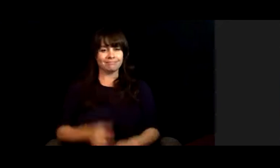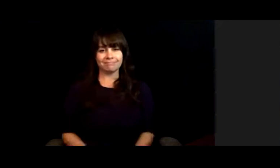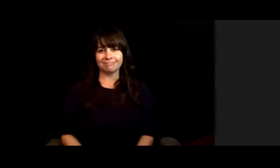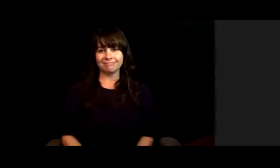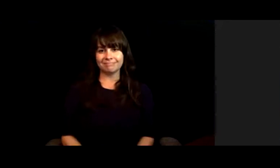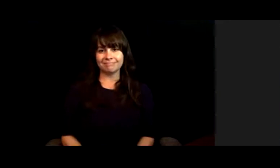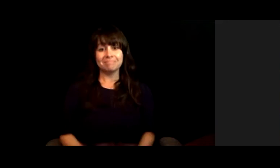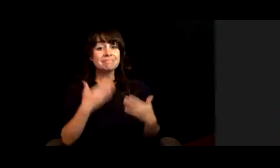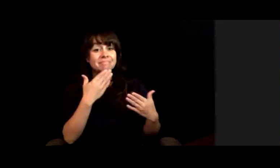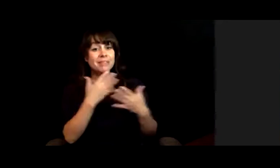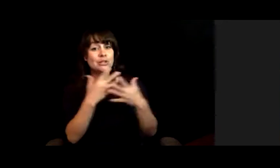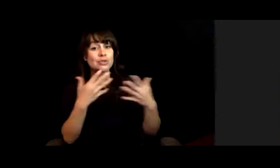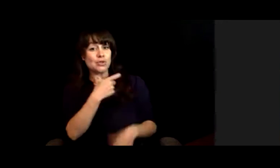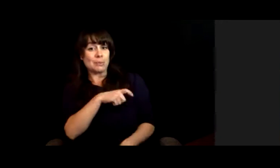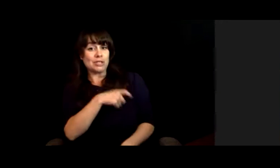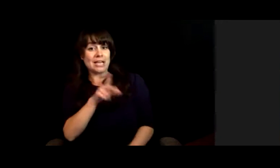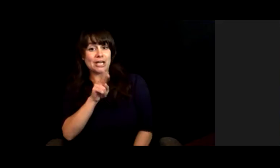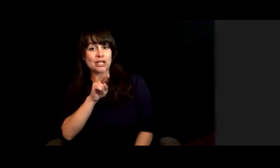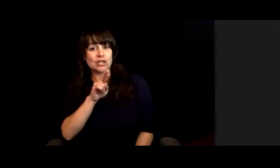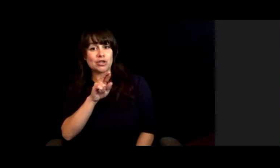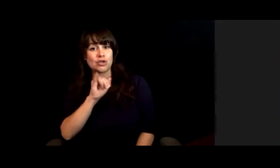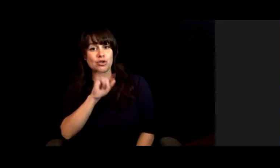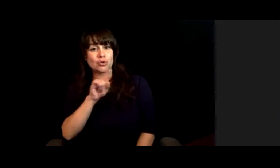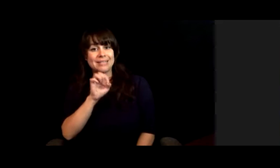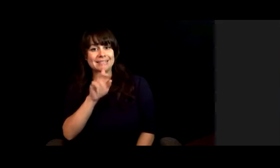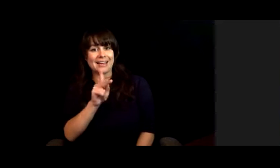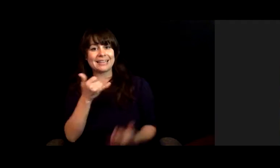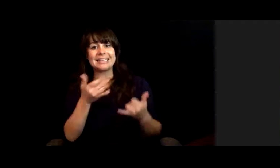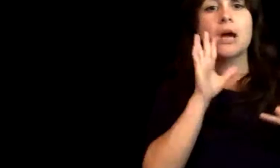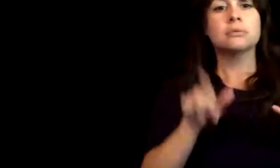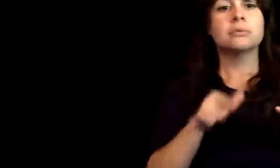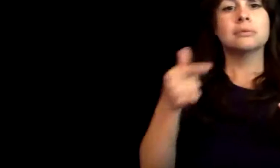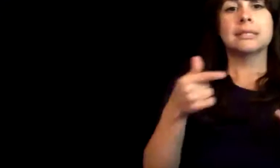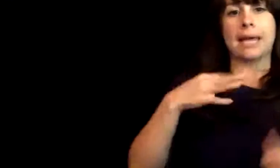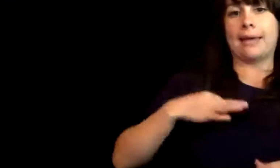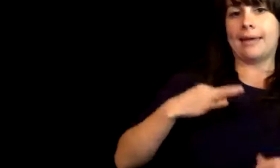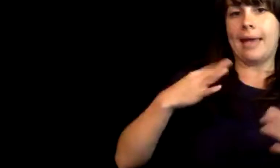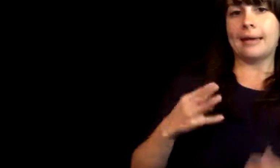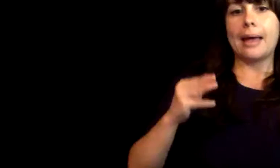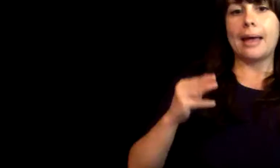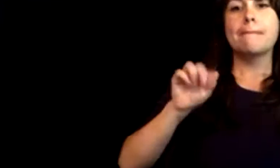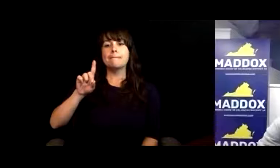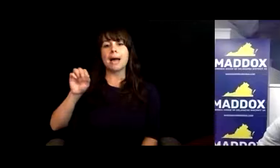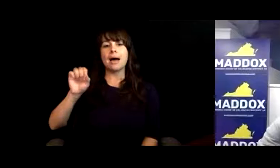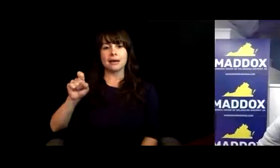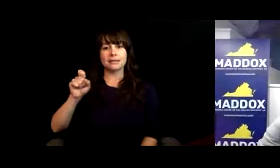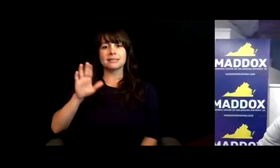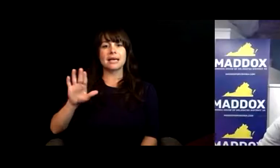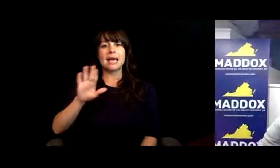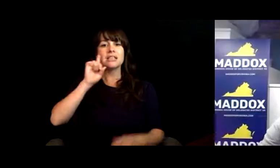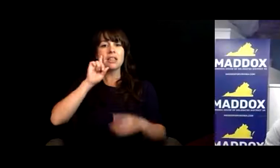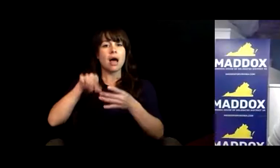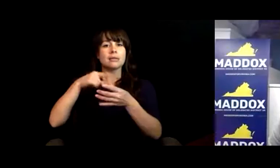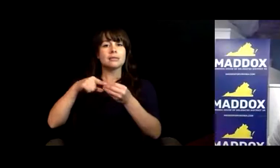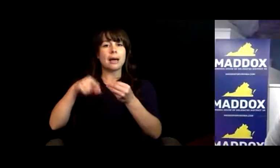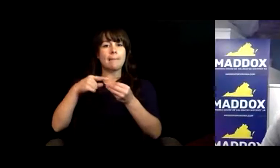Thank you so much, Delegate Kriezek. Next, we'll turn the same question over to candidate Maddox for his thoughts on maintaining access to virtual services for